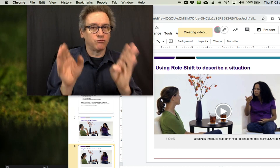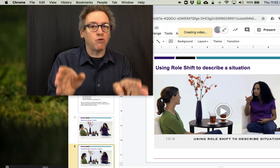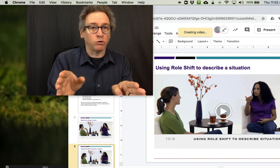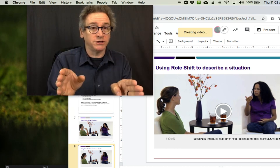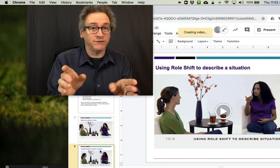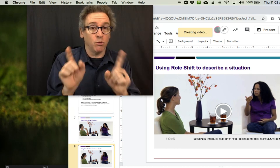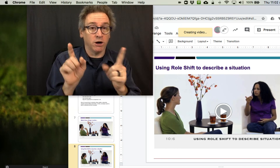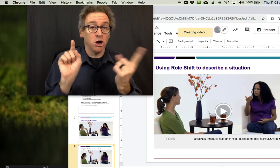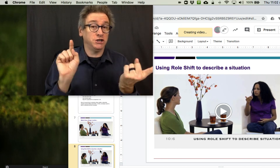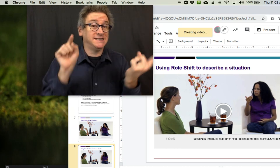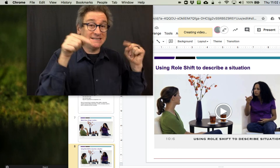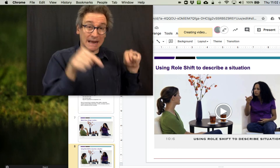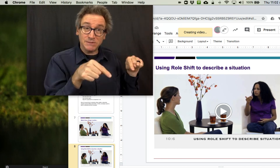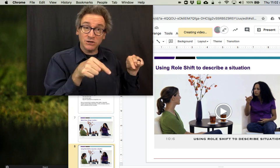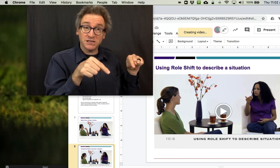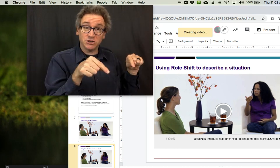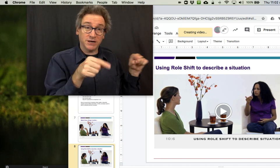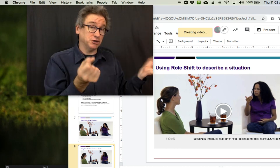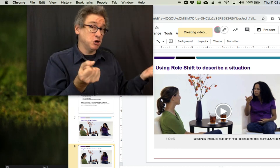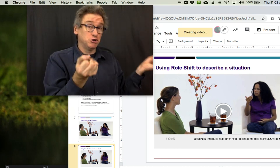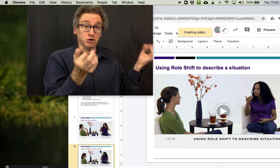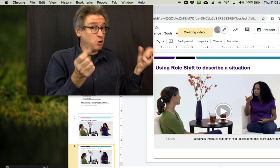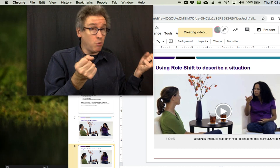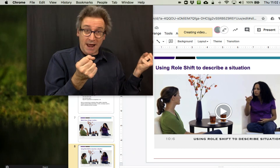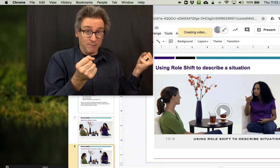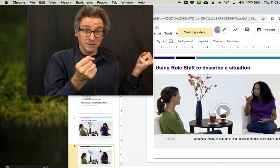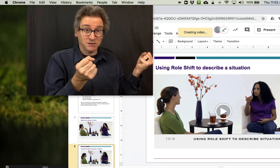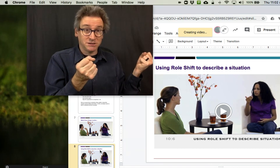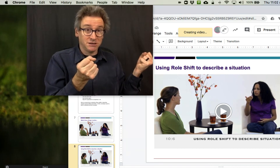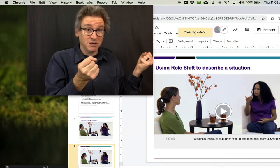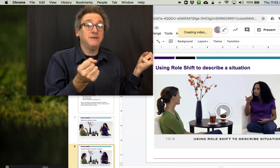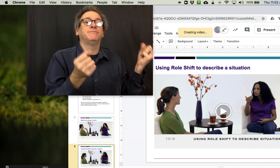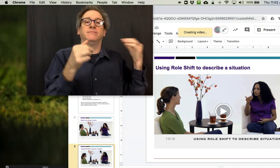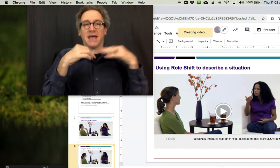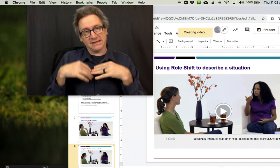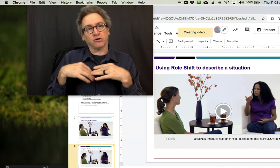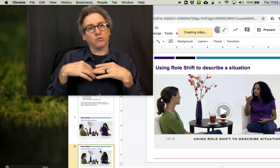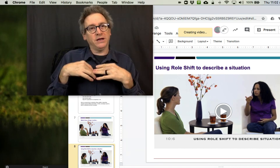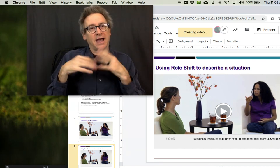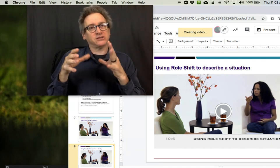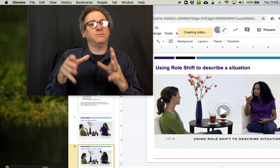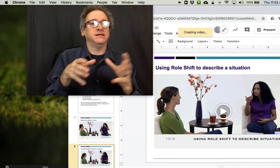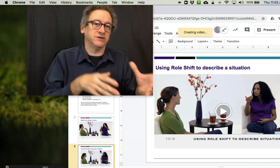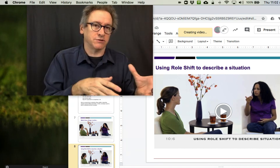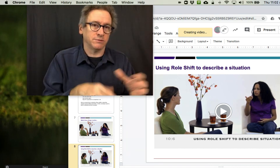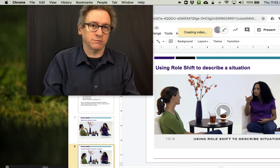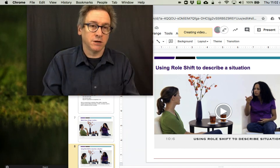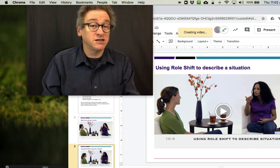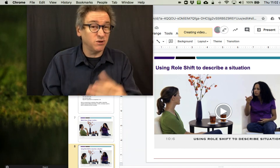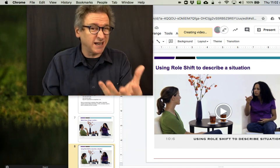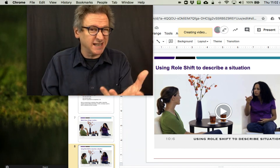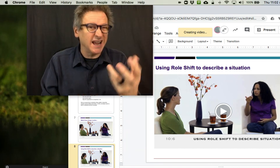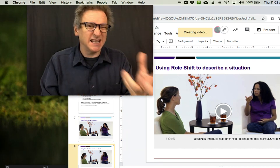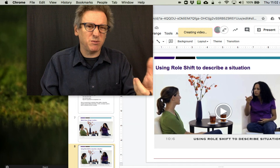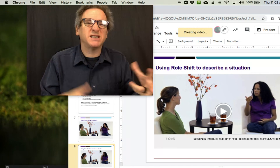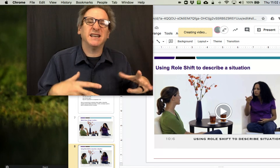highlighting the role shifting, where she steps into a situation to show what happens as her means of description. So